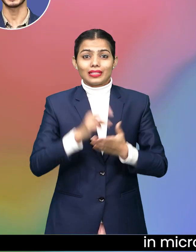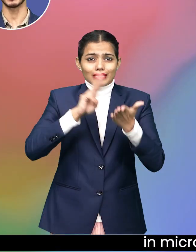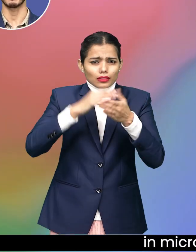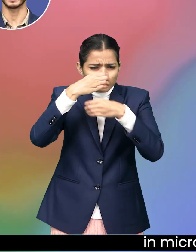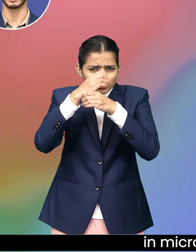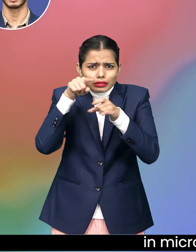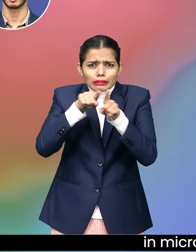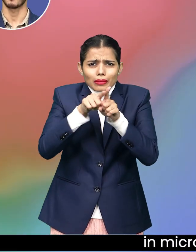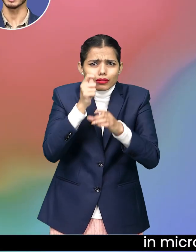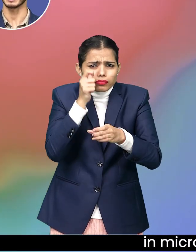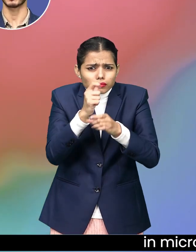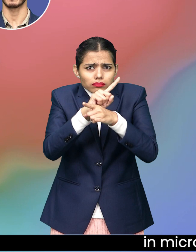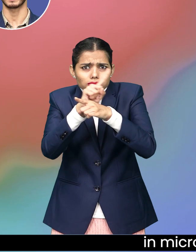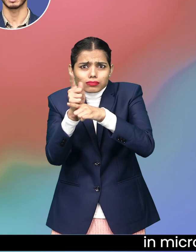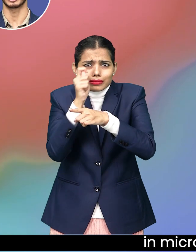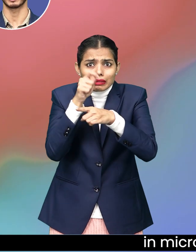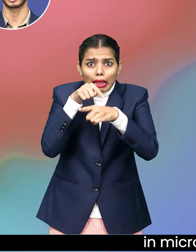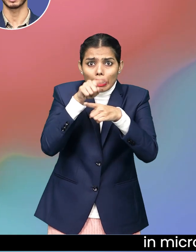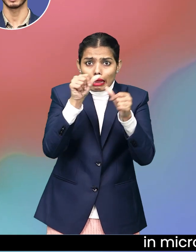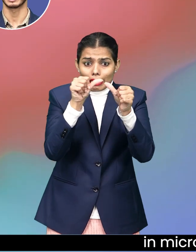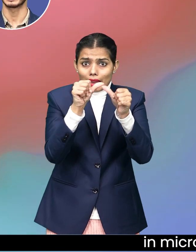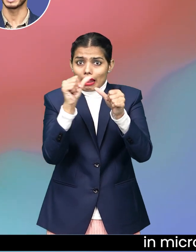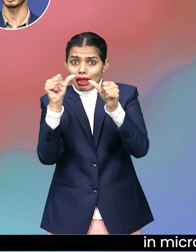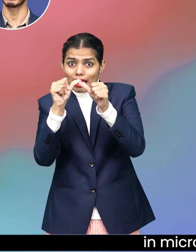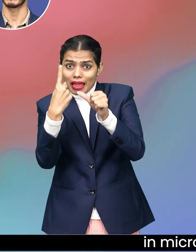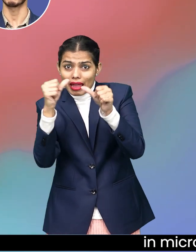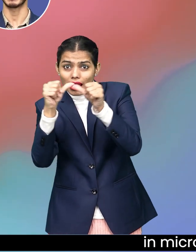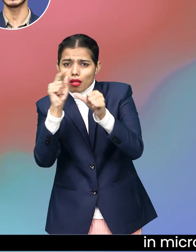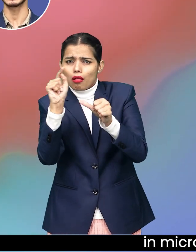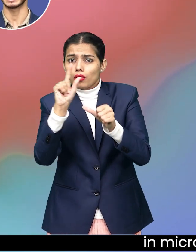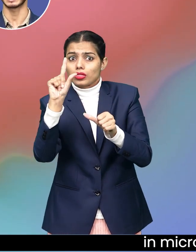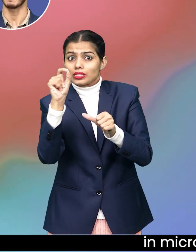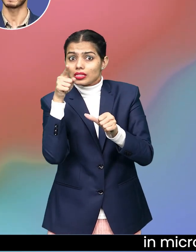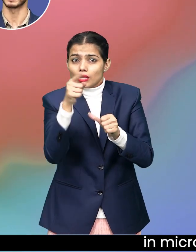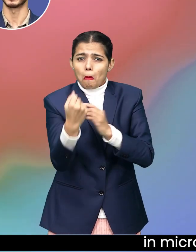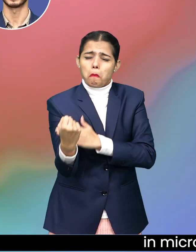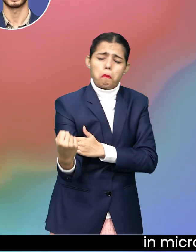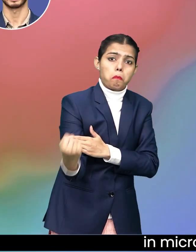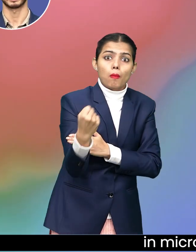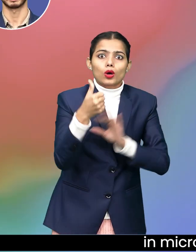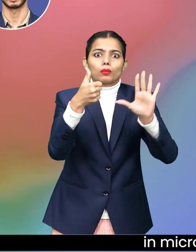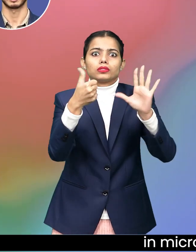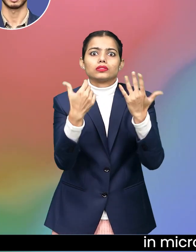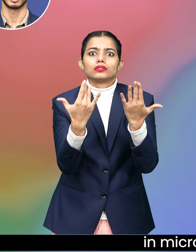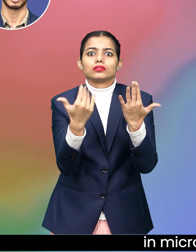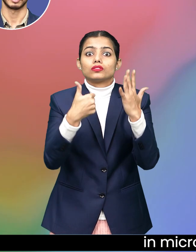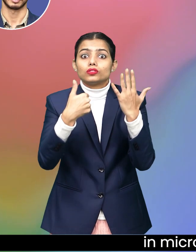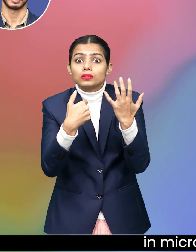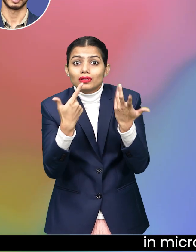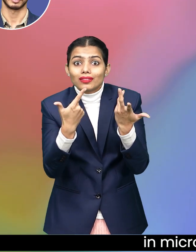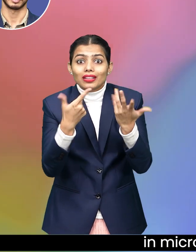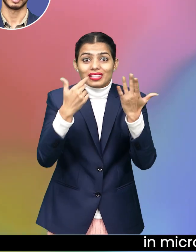In microampere, 1 microampere is equals to 10 to the power of minus 6 ampere.